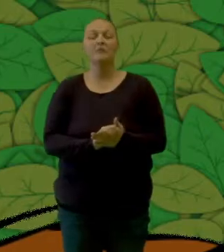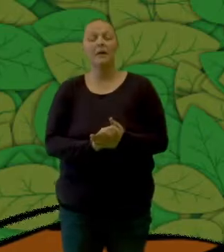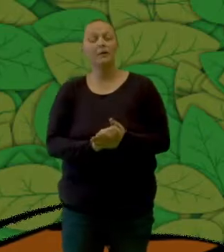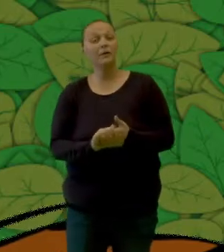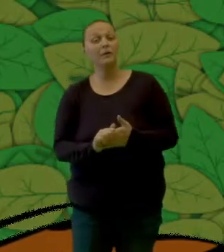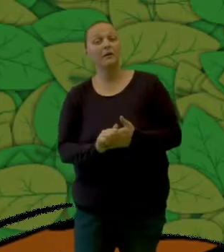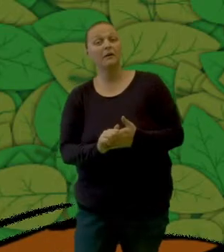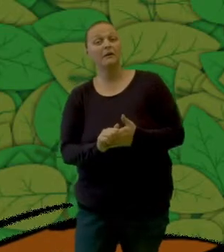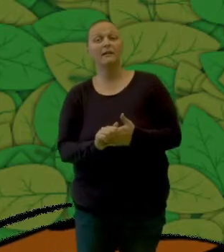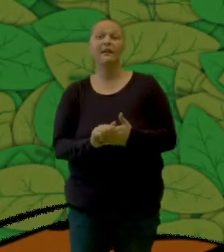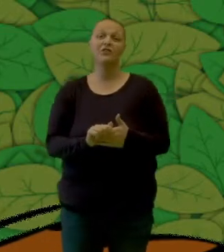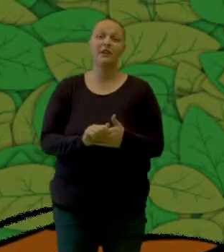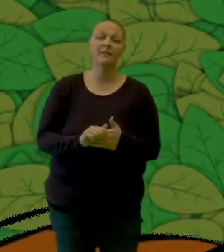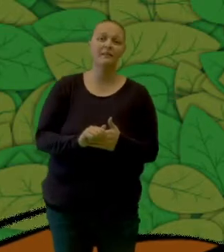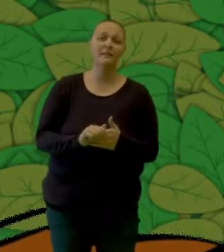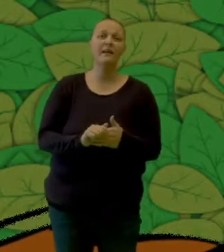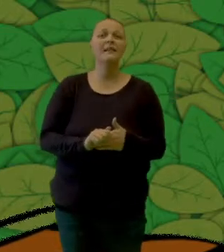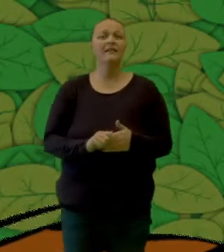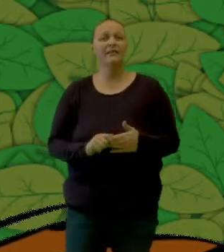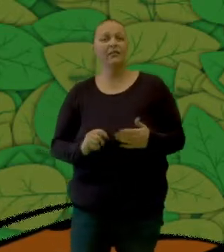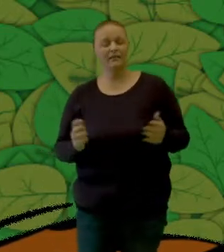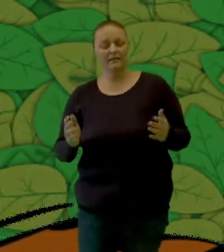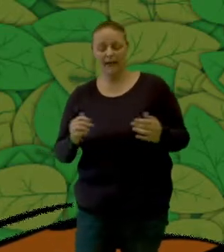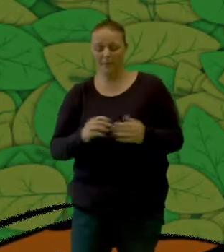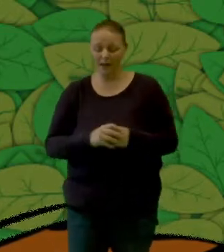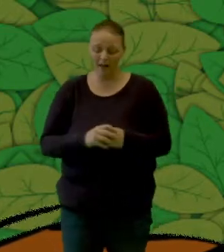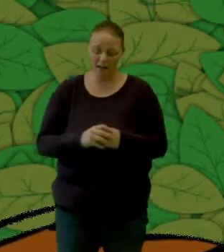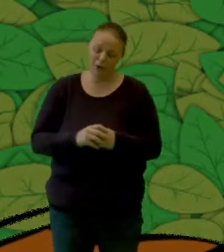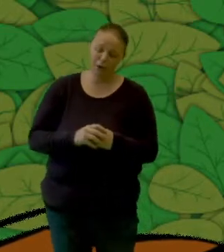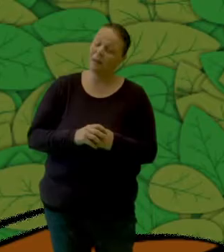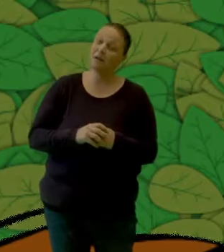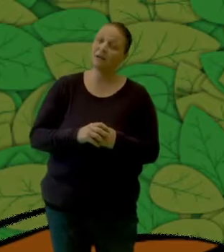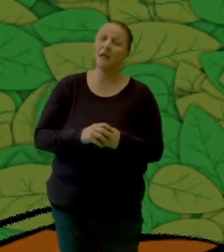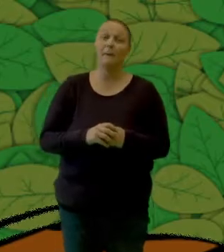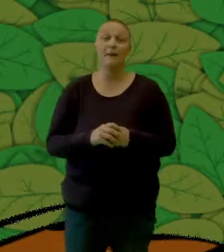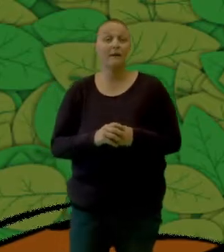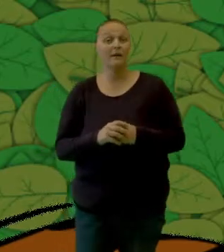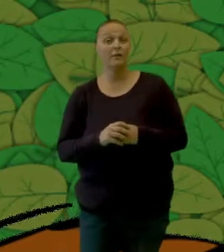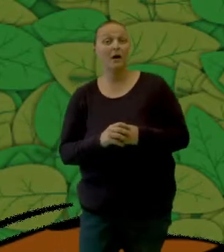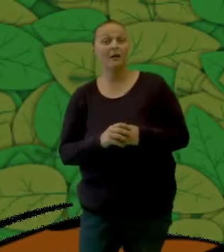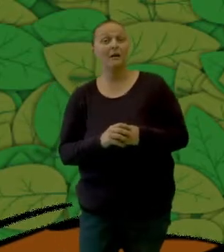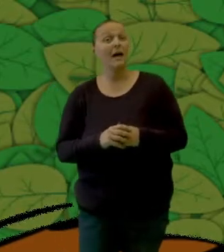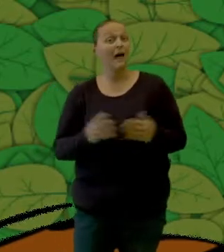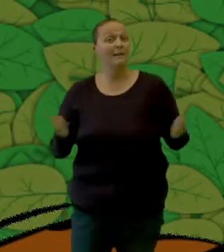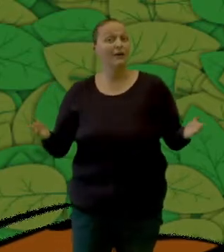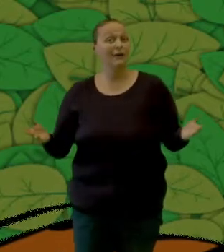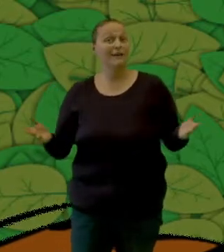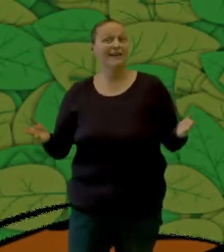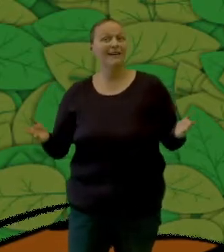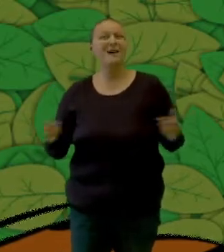Mother Goonie Bird had 7 chicks. 7 chicks had Mother Goonie Bird, and they couldn't walk and they couldn't talk, but